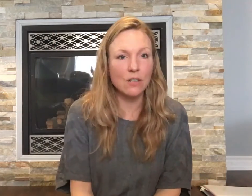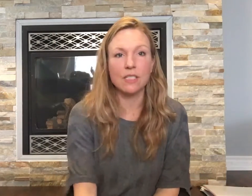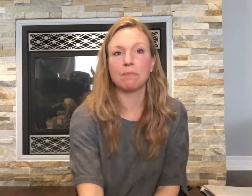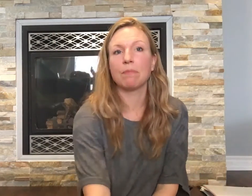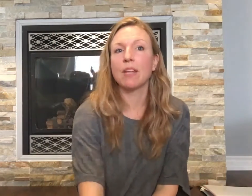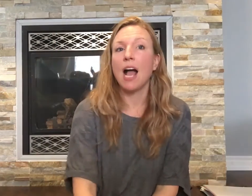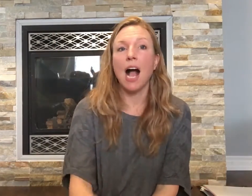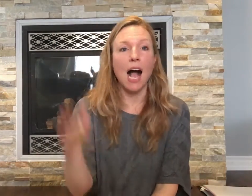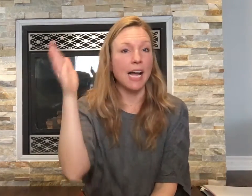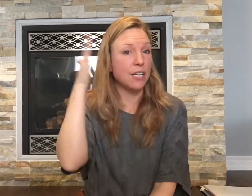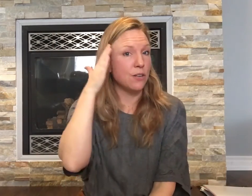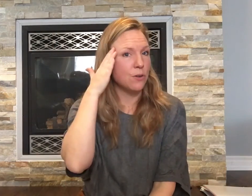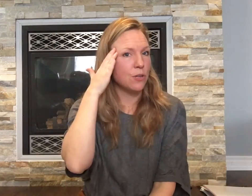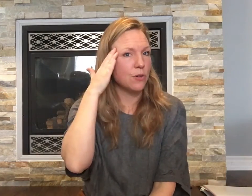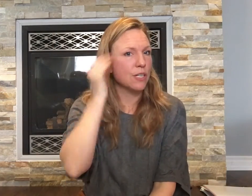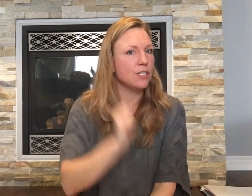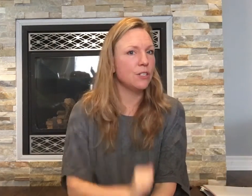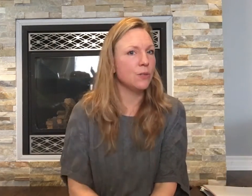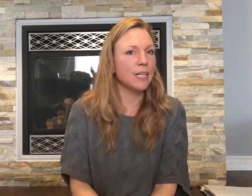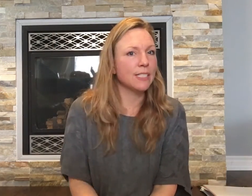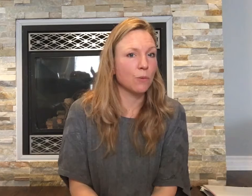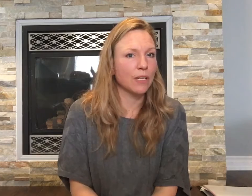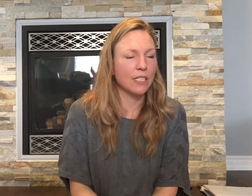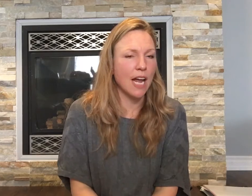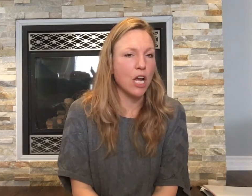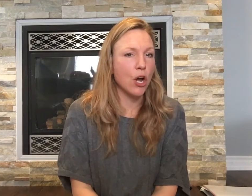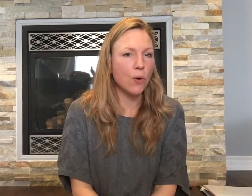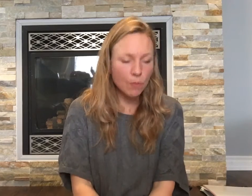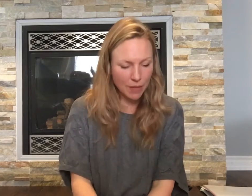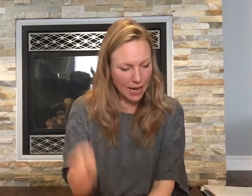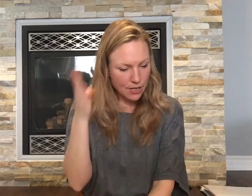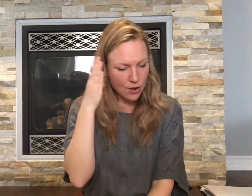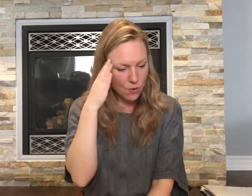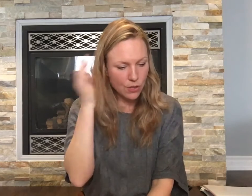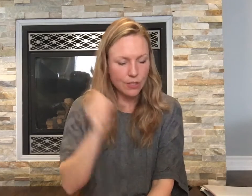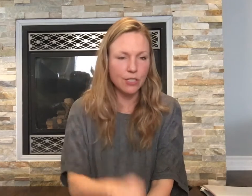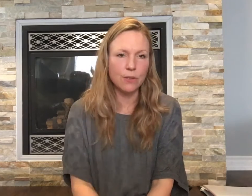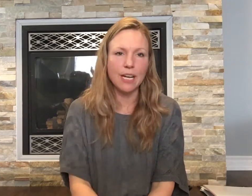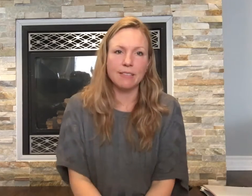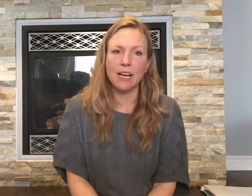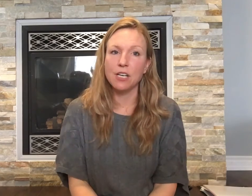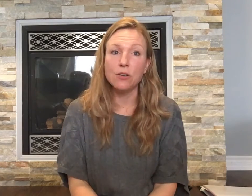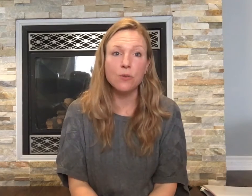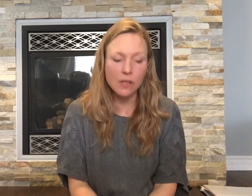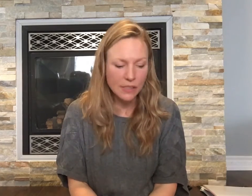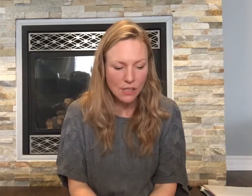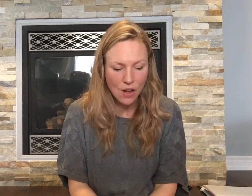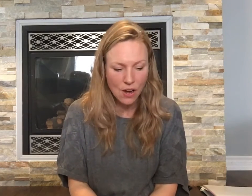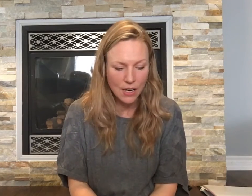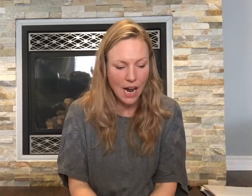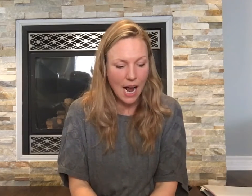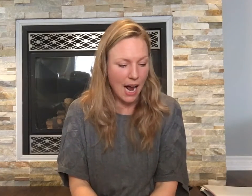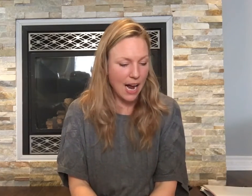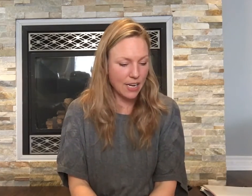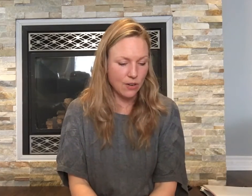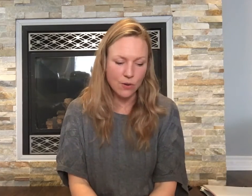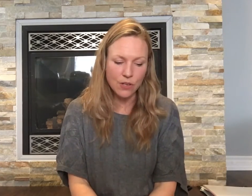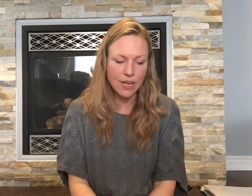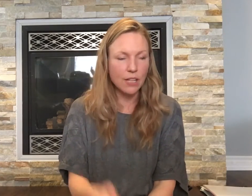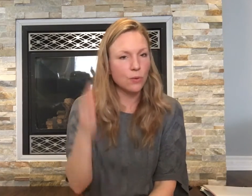goes, I knew you could do it. So we're going to say no. I know you could do it. I knew all along. I knew you'd get through